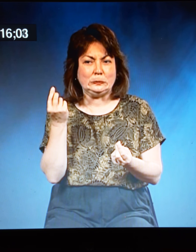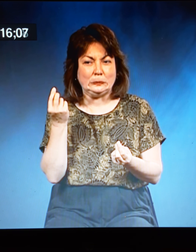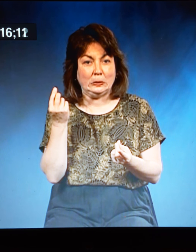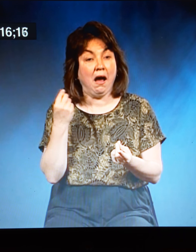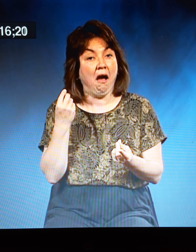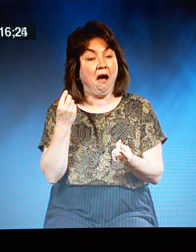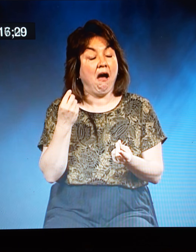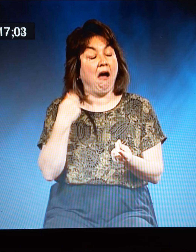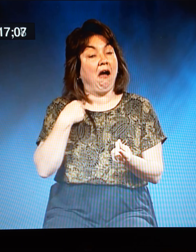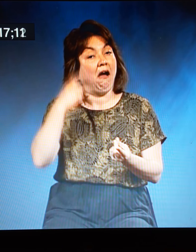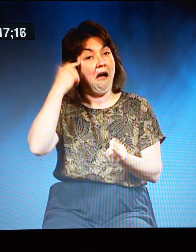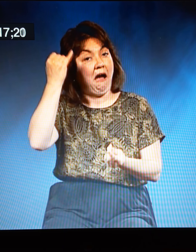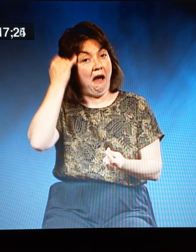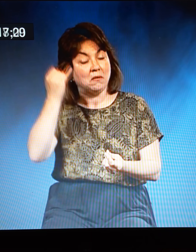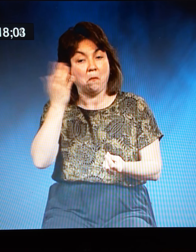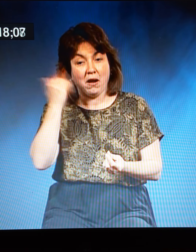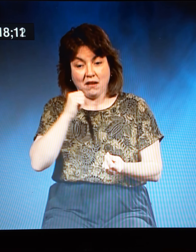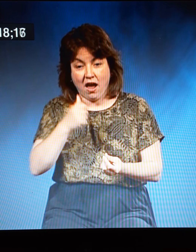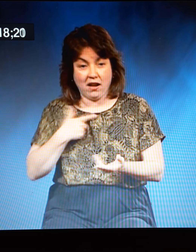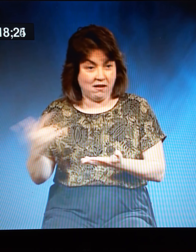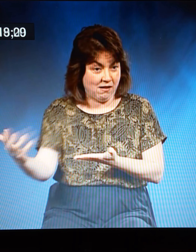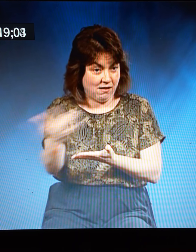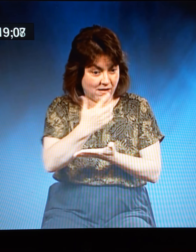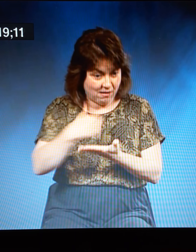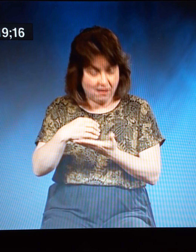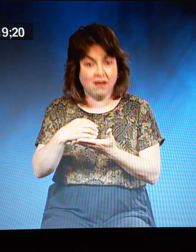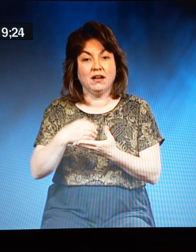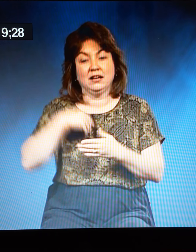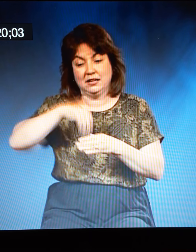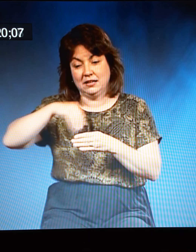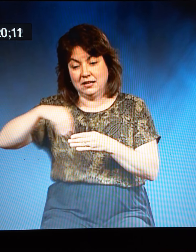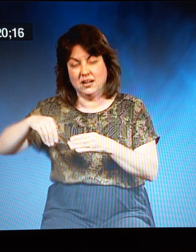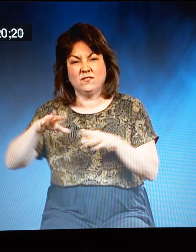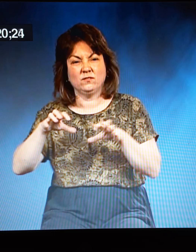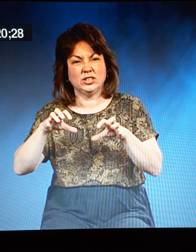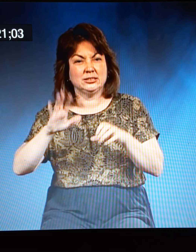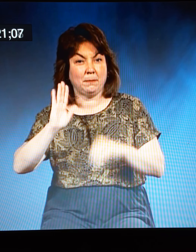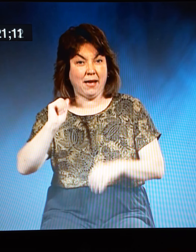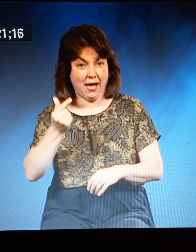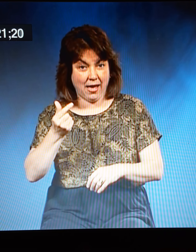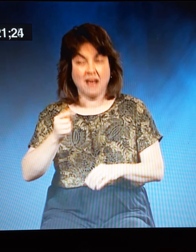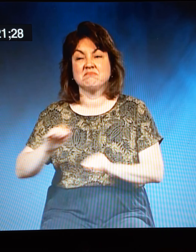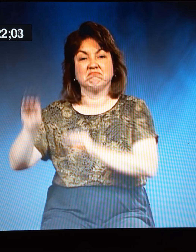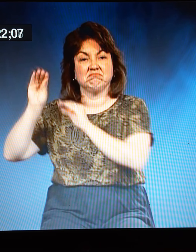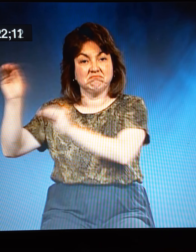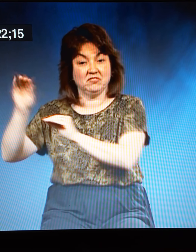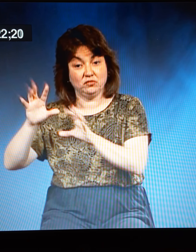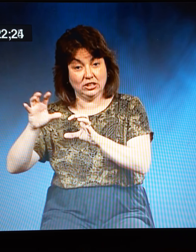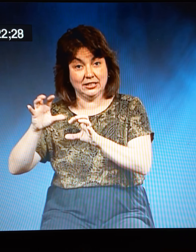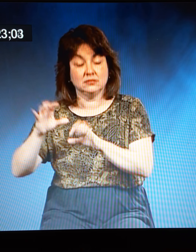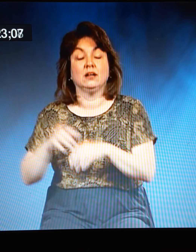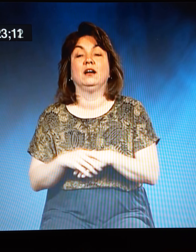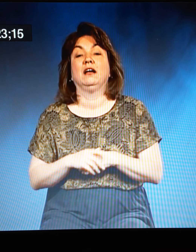but since they were going to go to waste soon with winter around the corner, I decided to collect them all to put them in freezer bags.